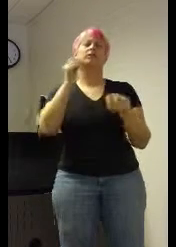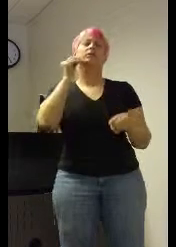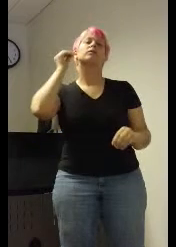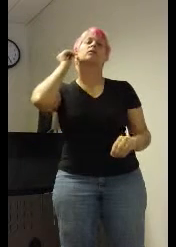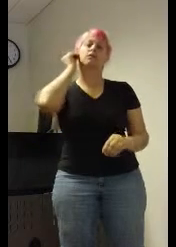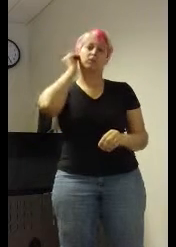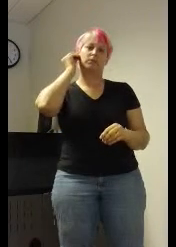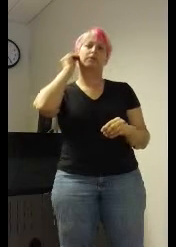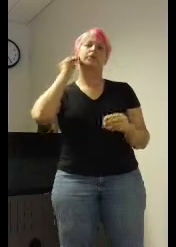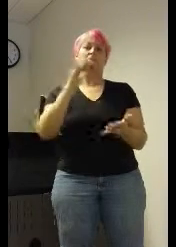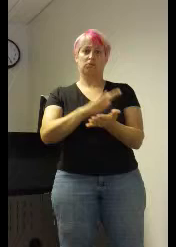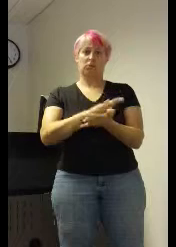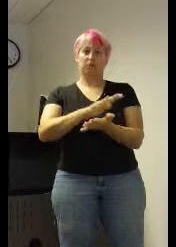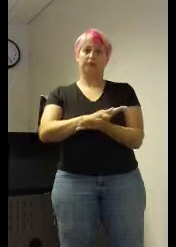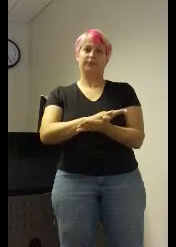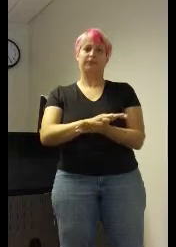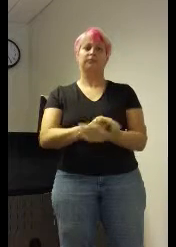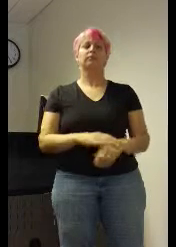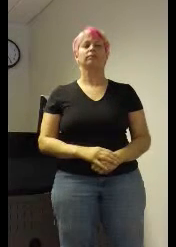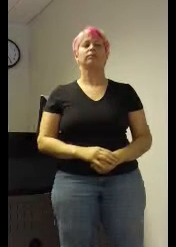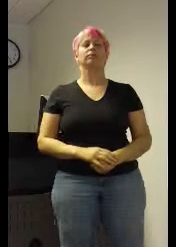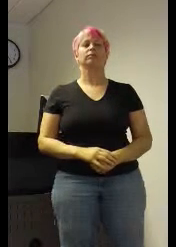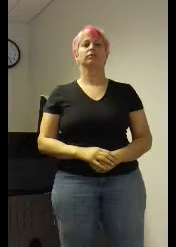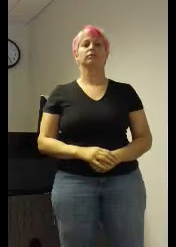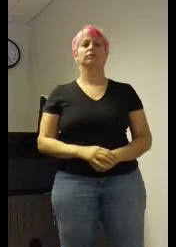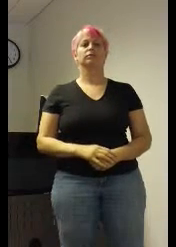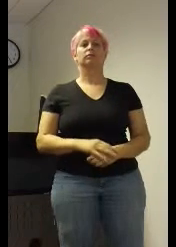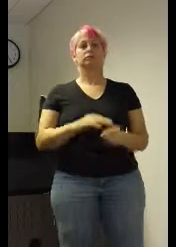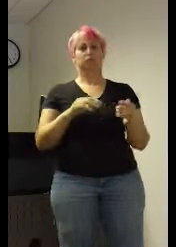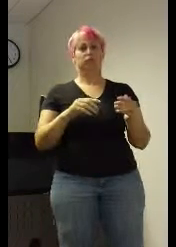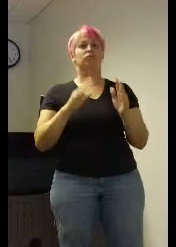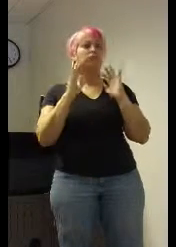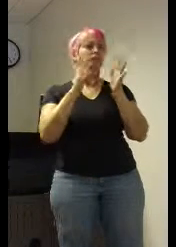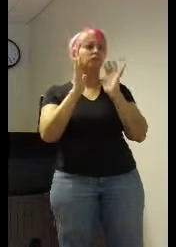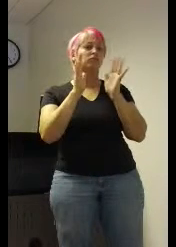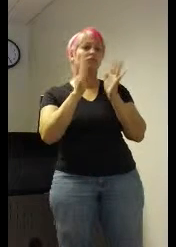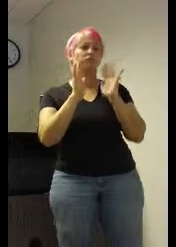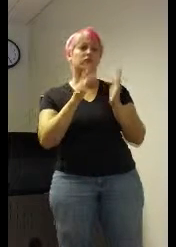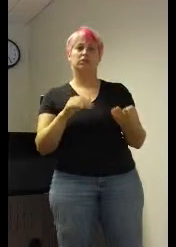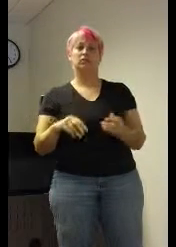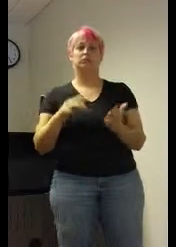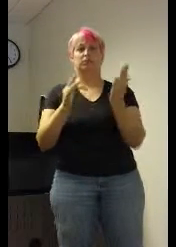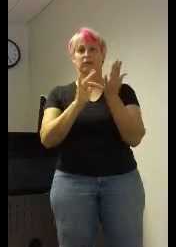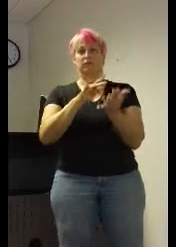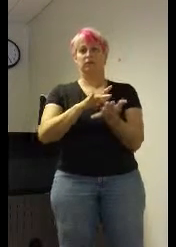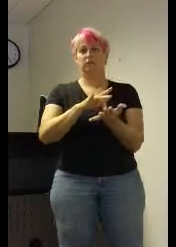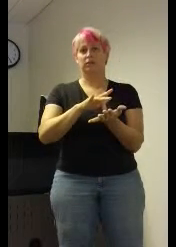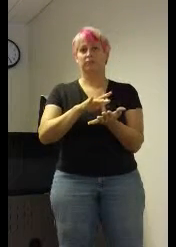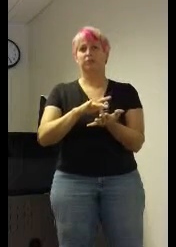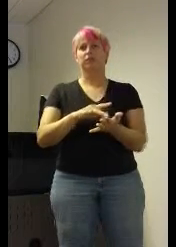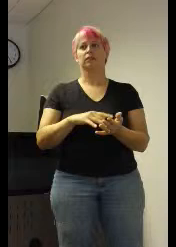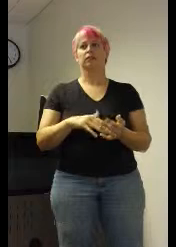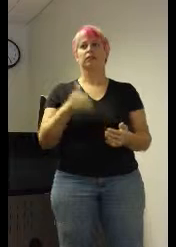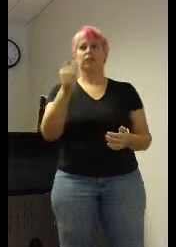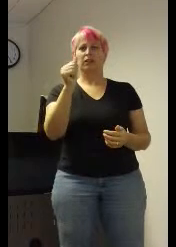the drugs that we are given a little bit. Let's say Adderall is one of them. Ritalin is